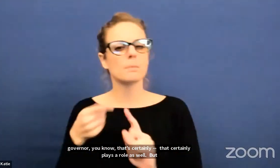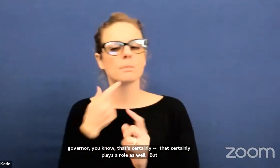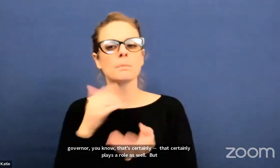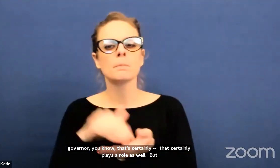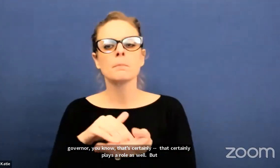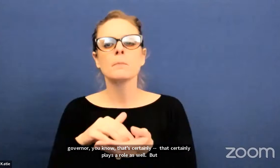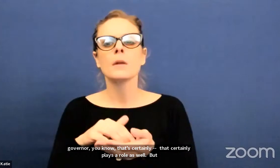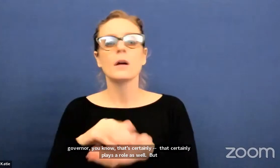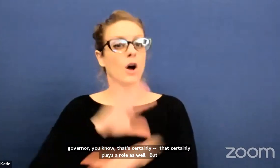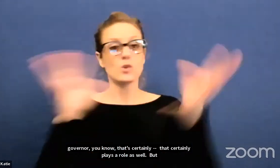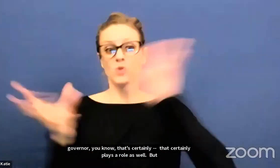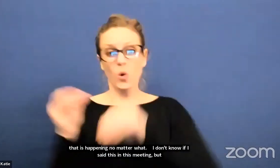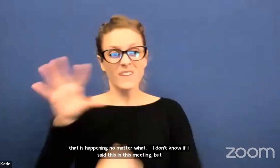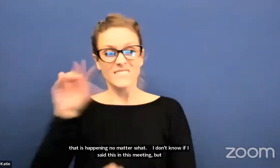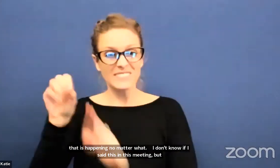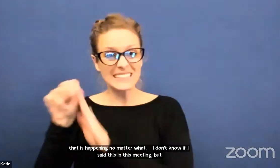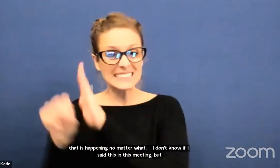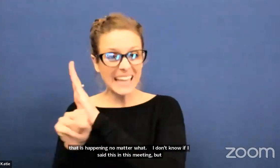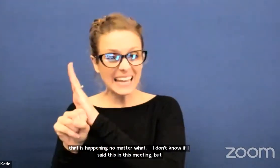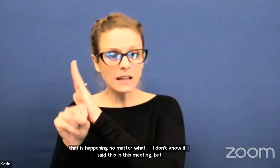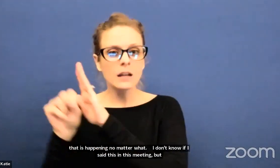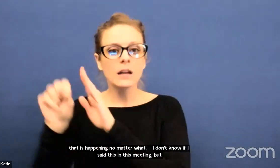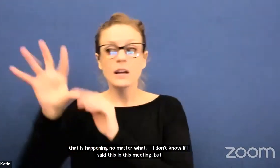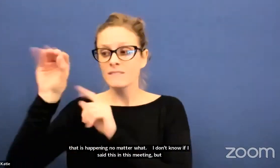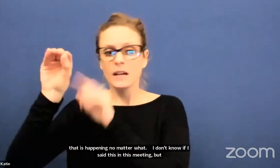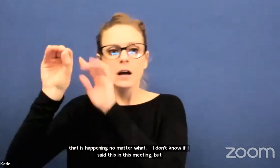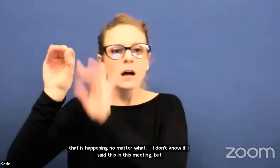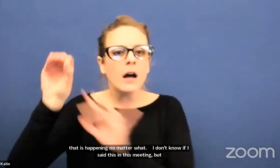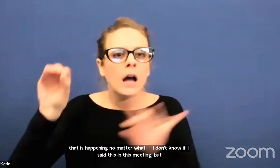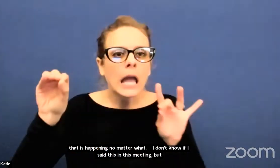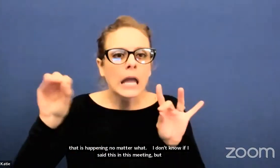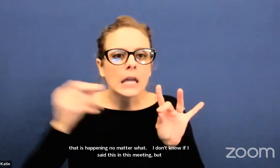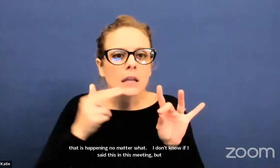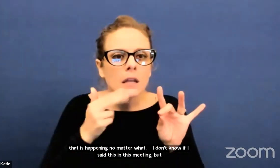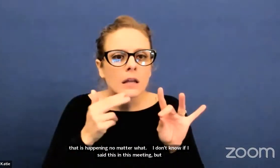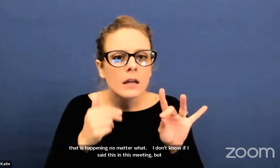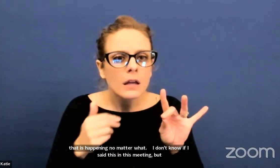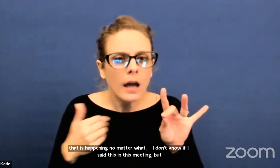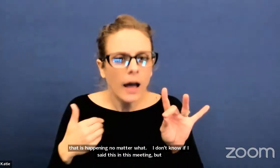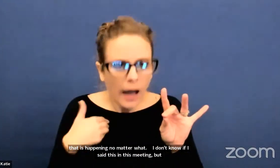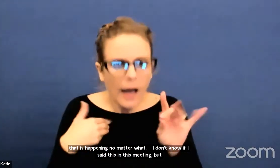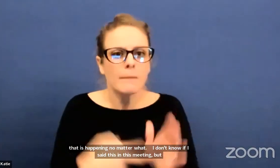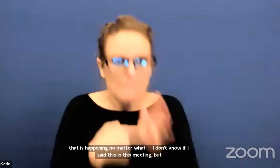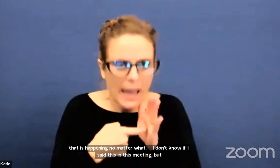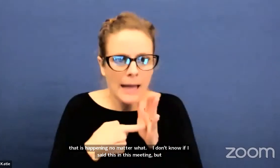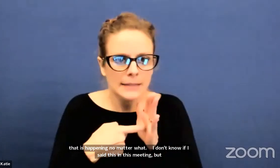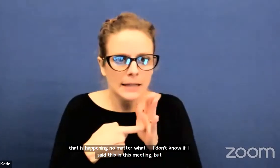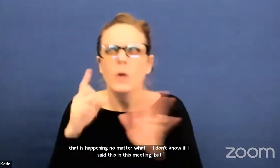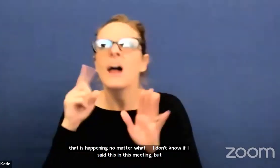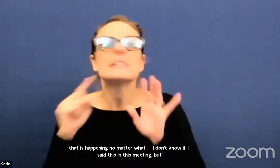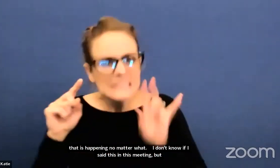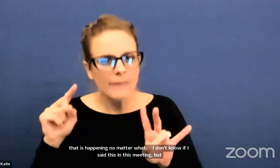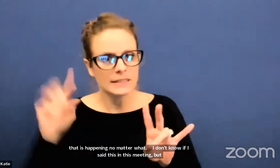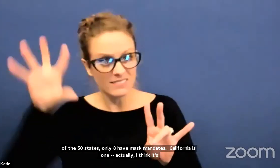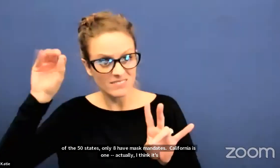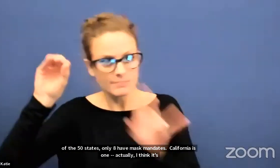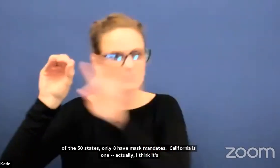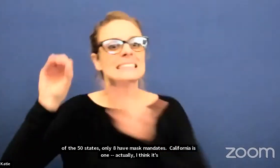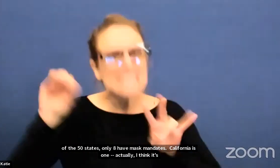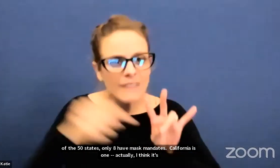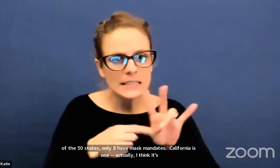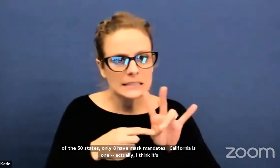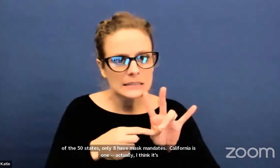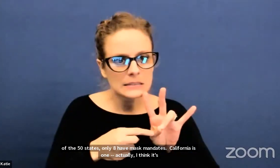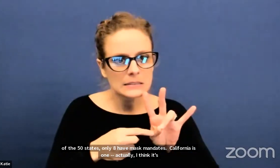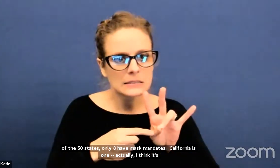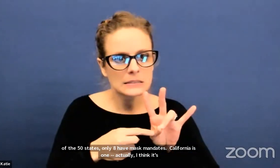of the 50 states, only 8 have mask mandates. California is one of, actually, I think it's 7. There are 7 states in the District of Columbia.